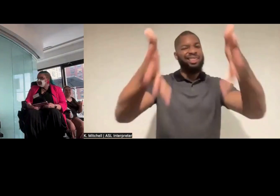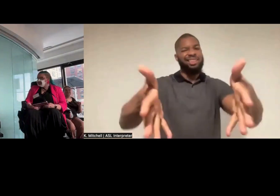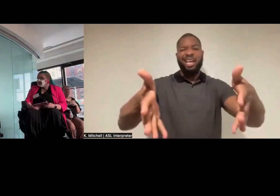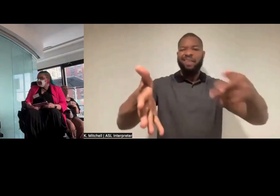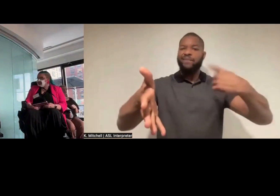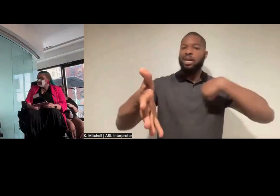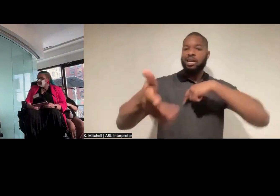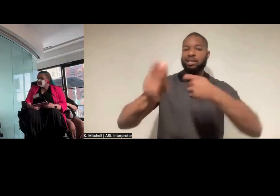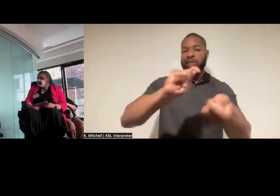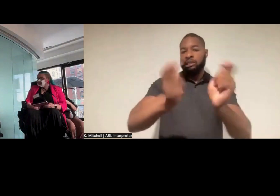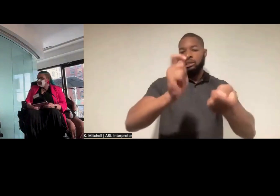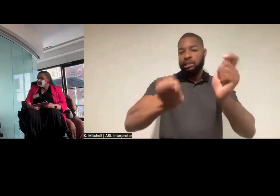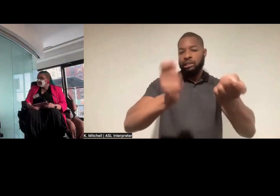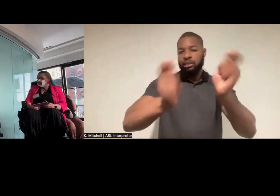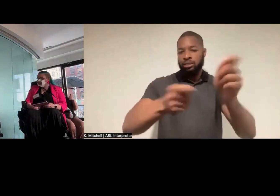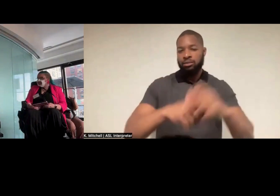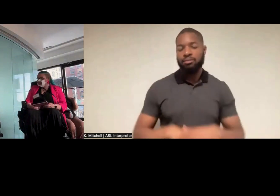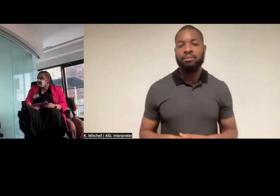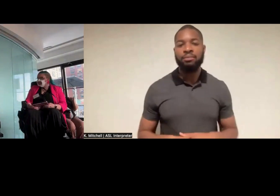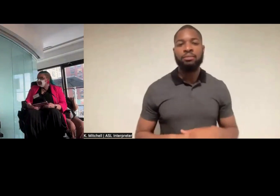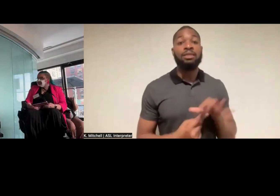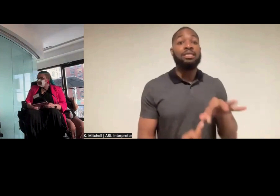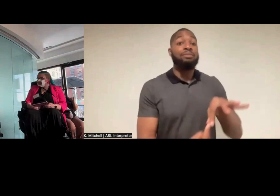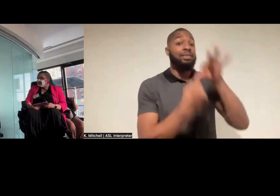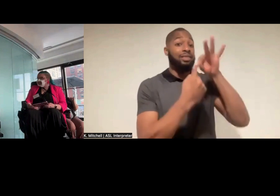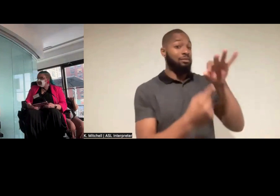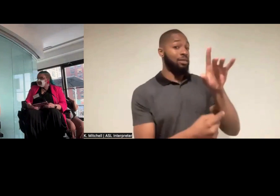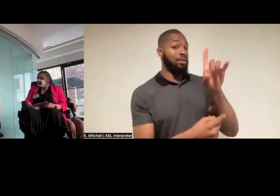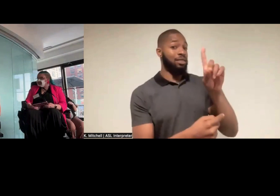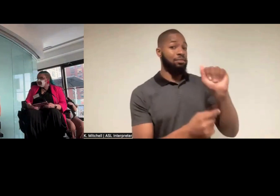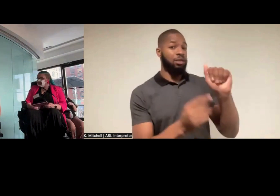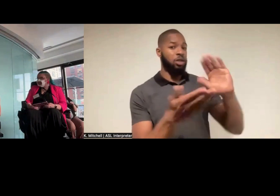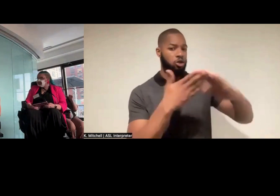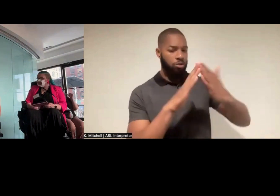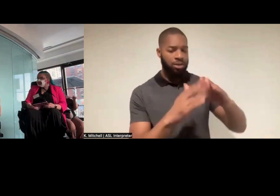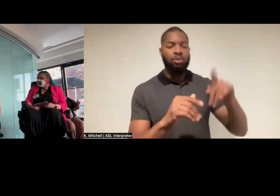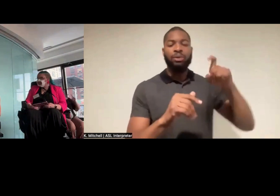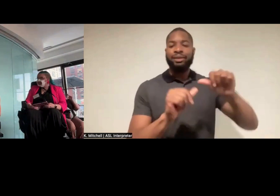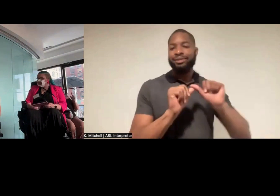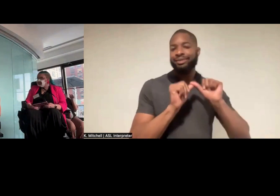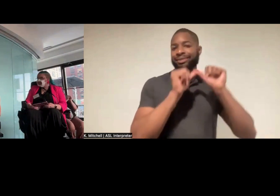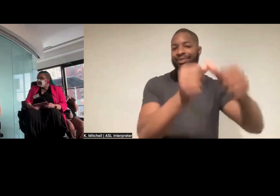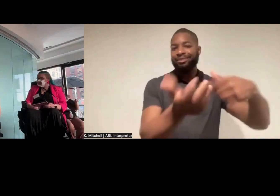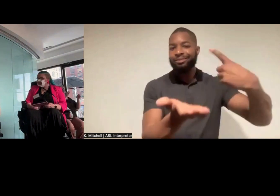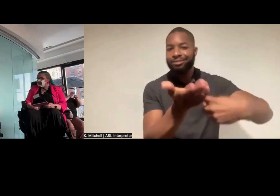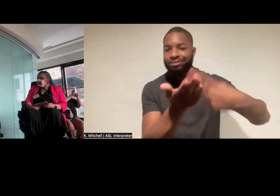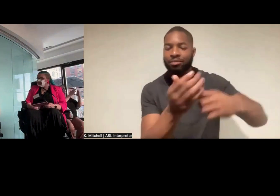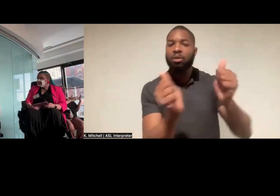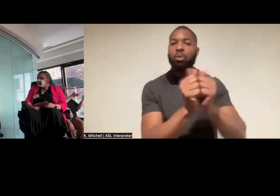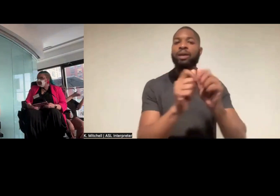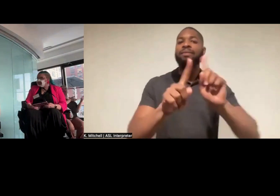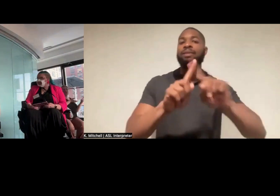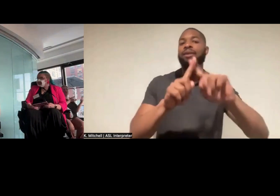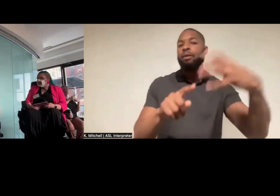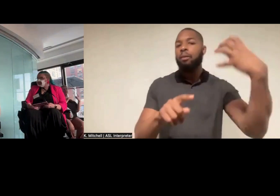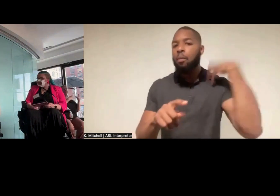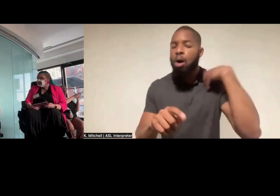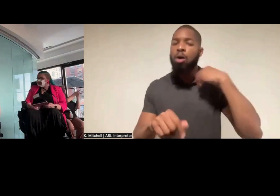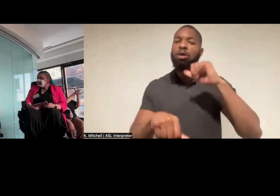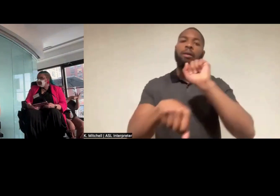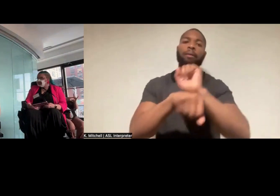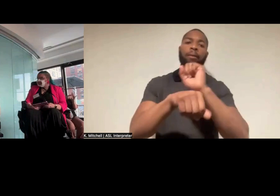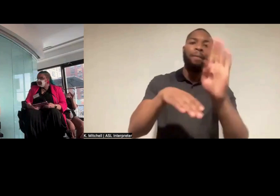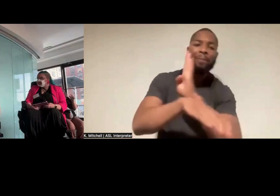community specifically, I think we need to continue to have the conversations with employers about streamlining